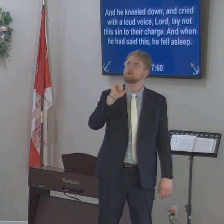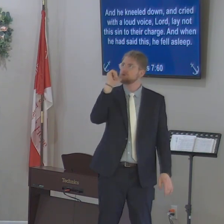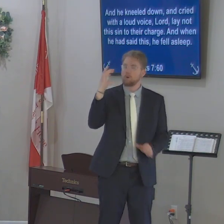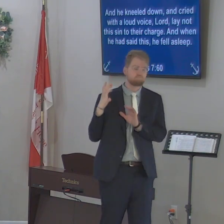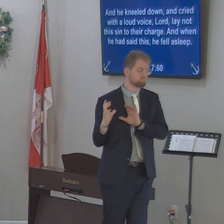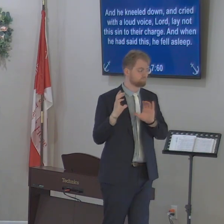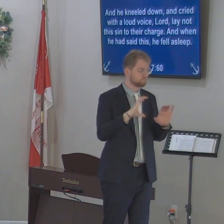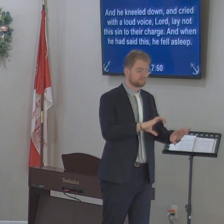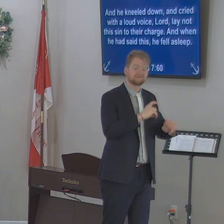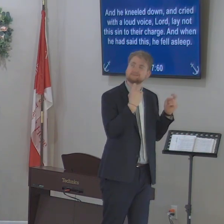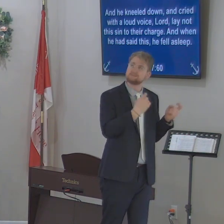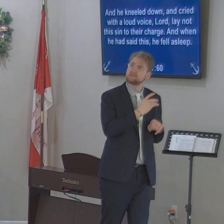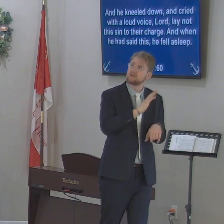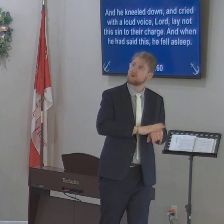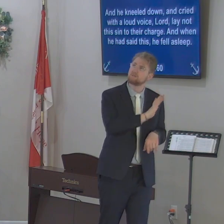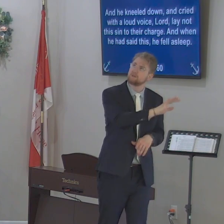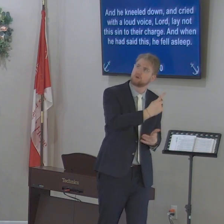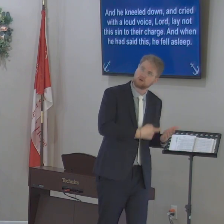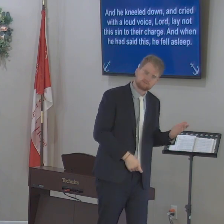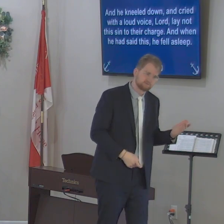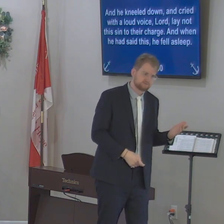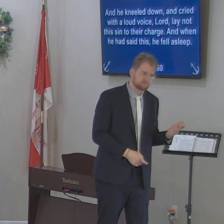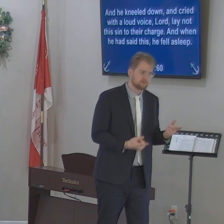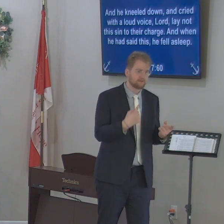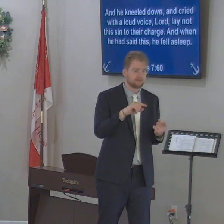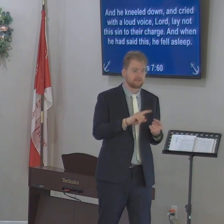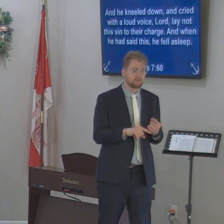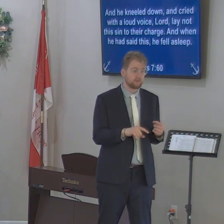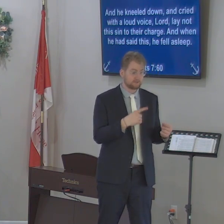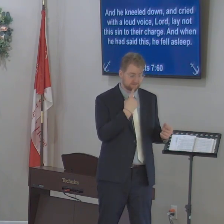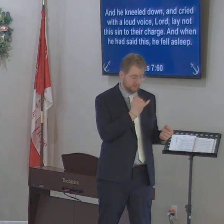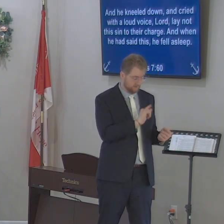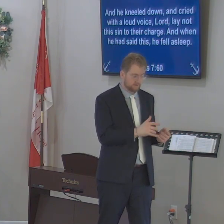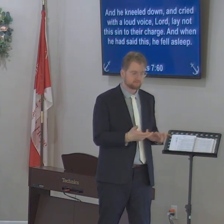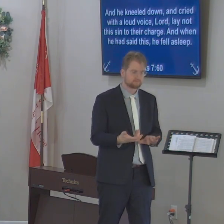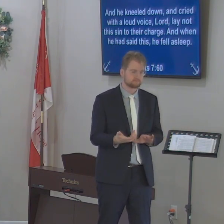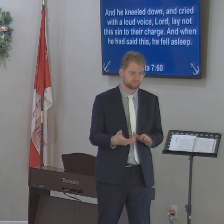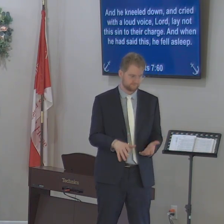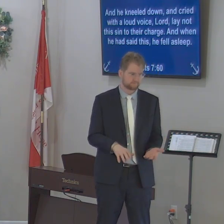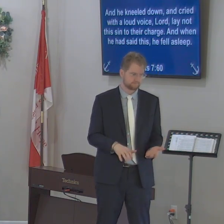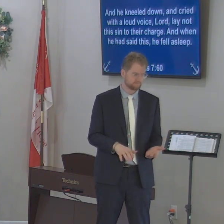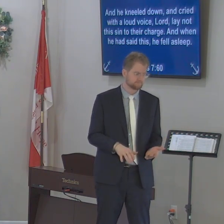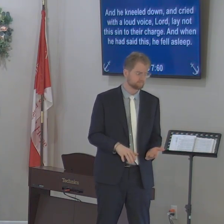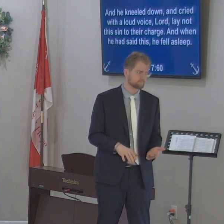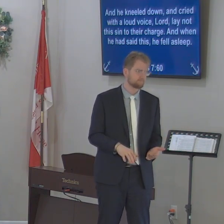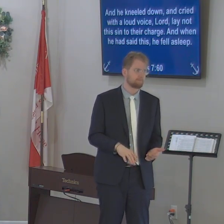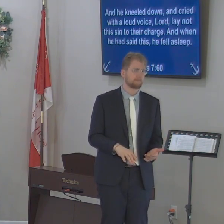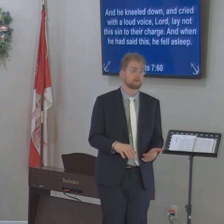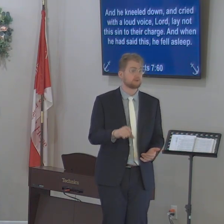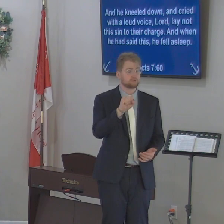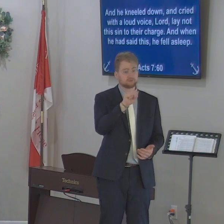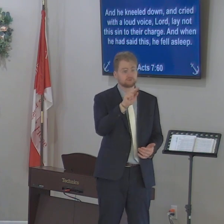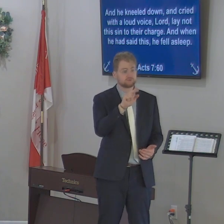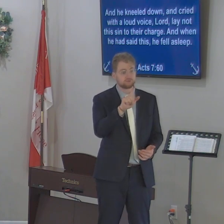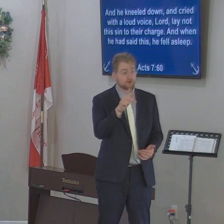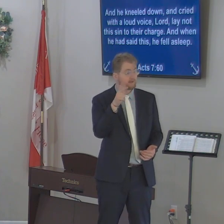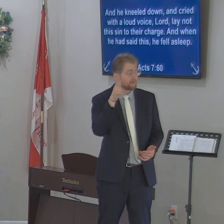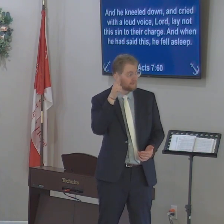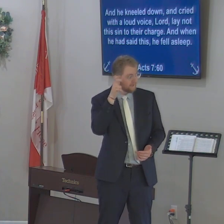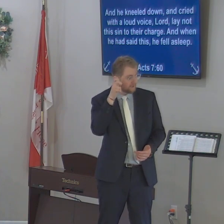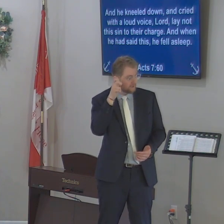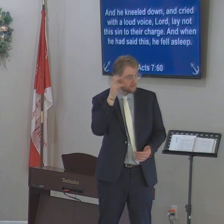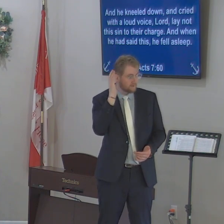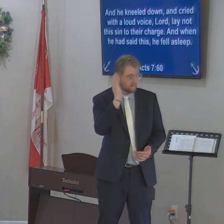charge. And when he had said this, he fell asleep. Saul hears the message. He sees